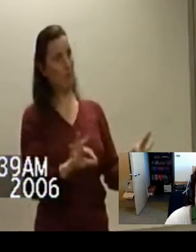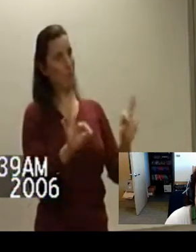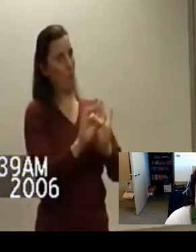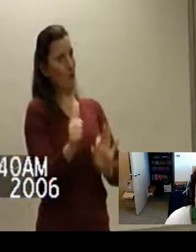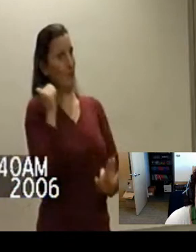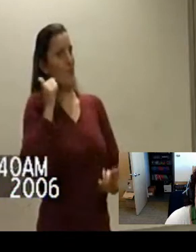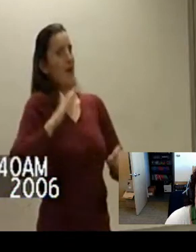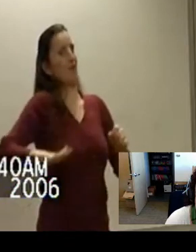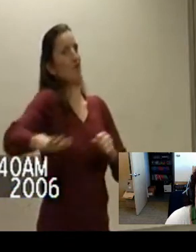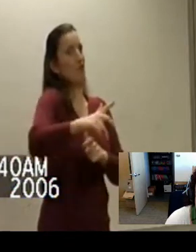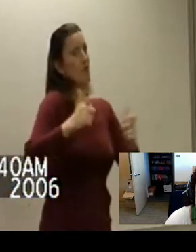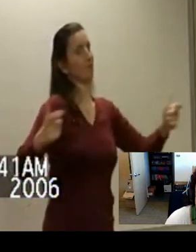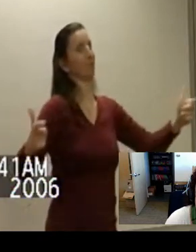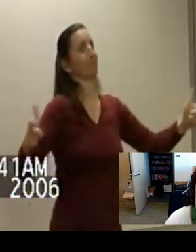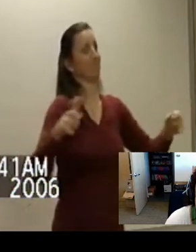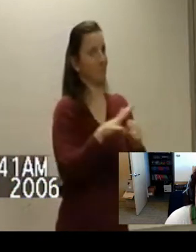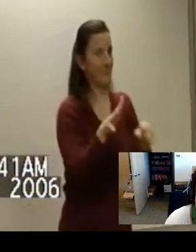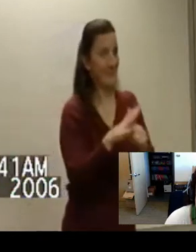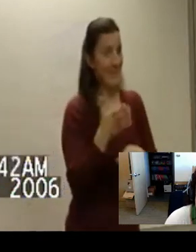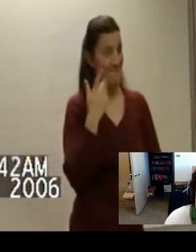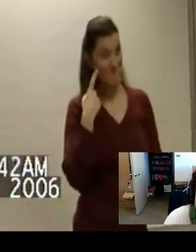3 or 4 decent sized rooms.